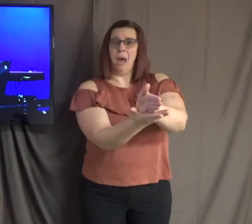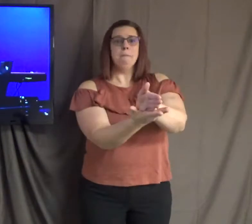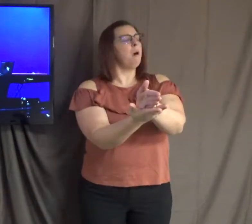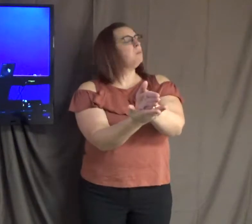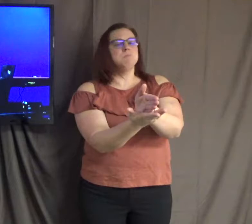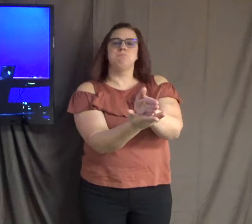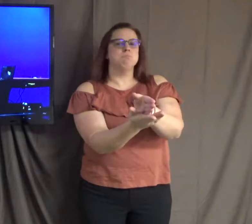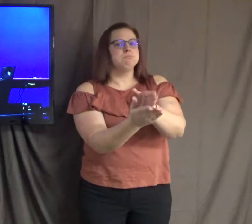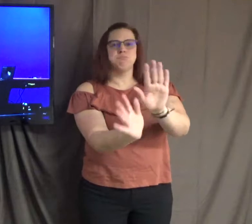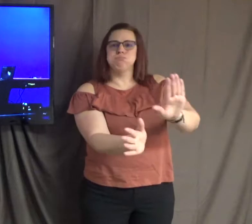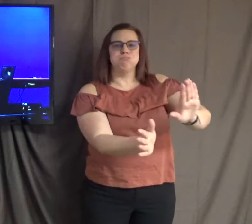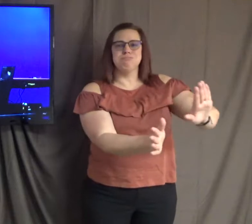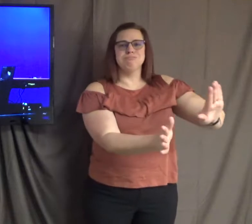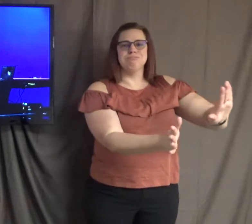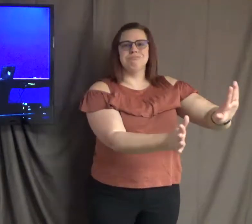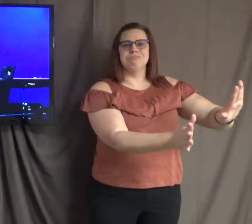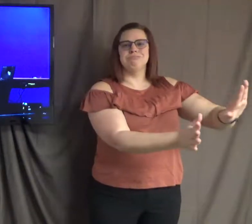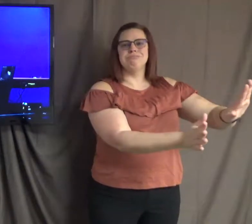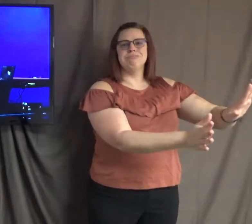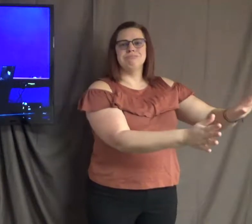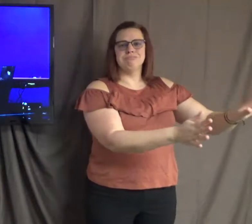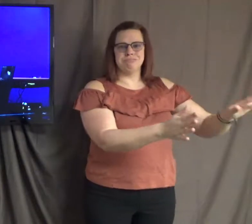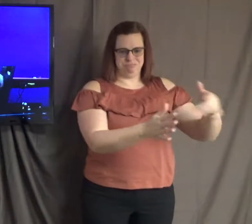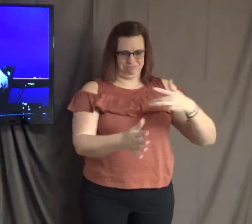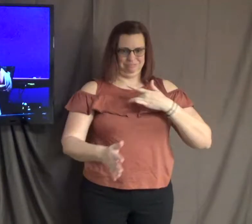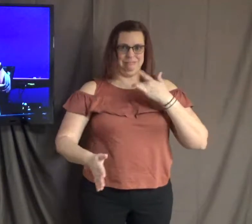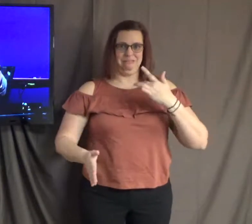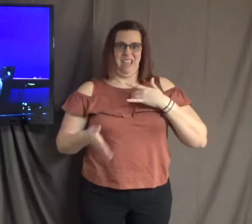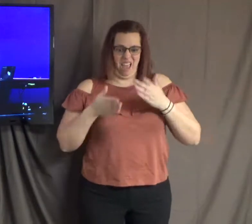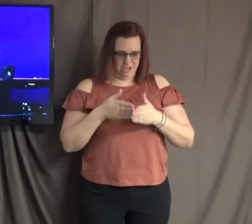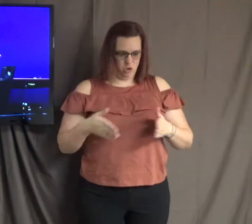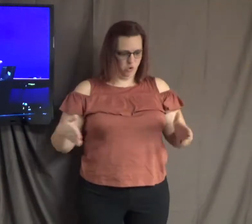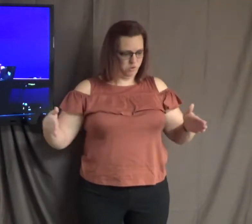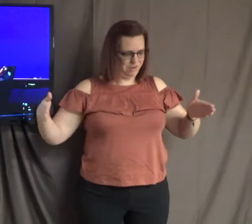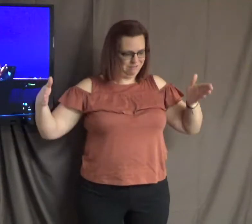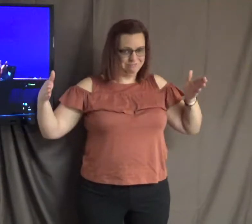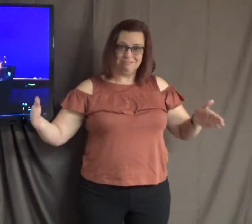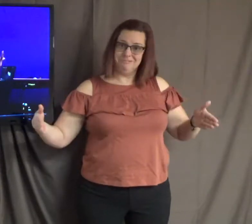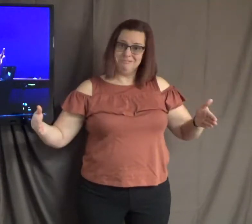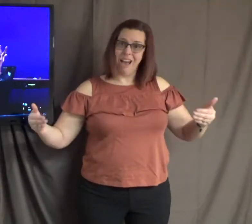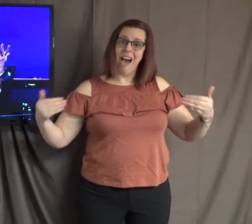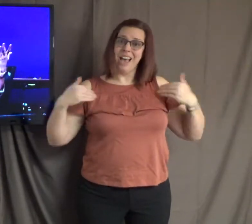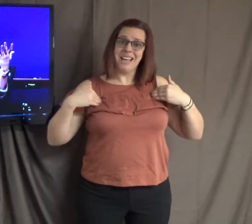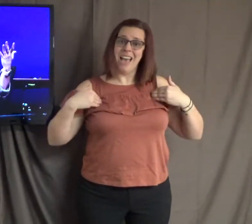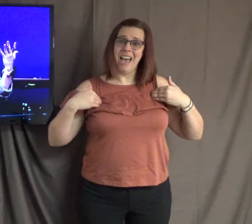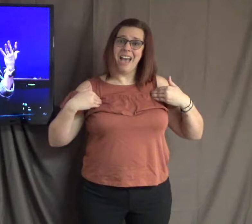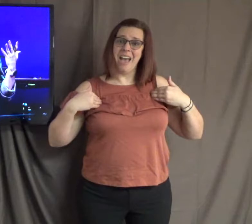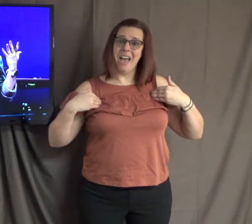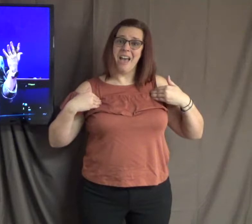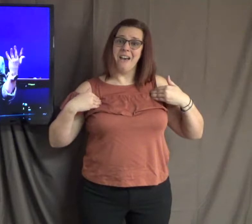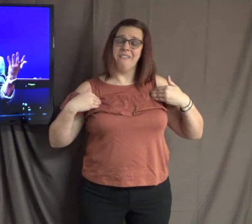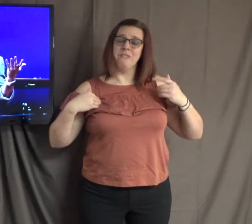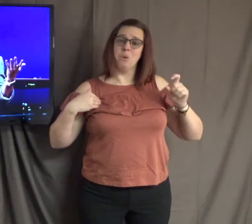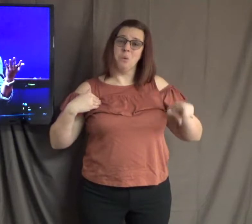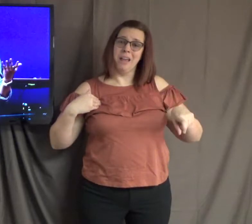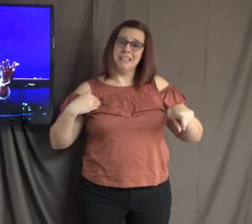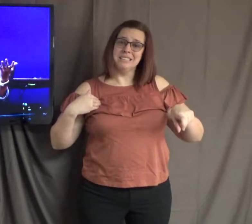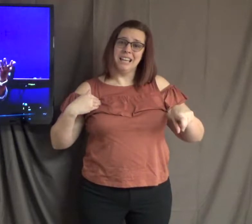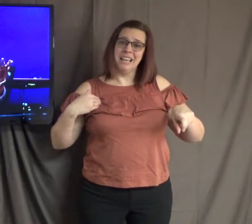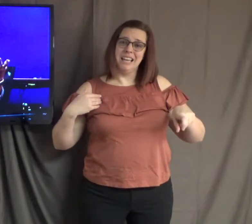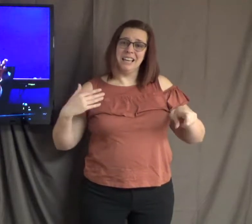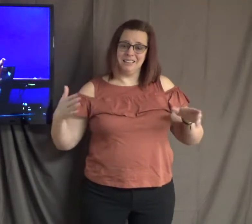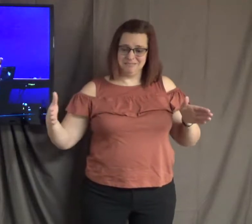your way. 'Cause you have what it takes.